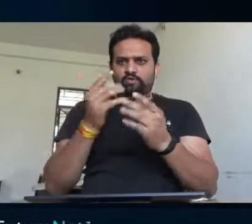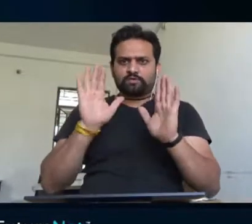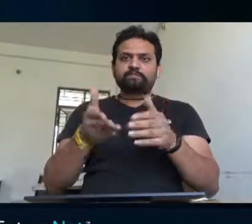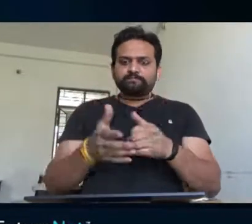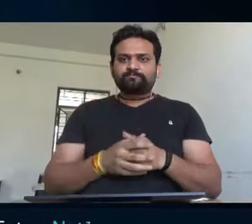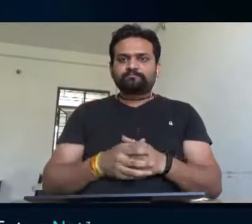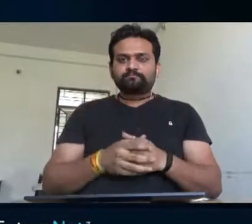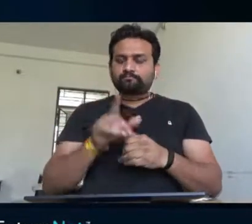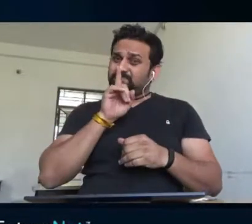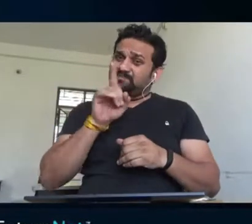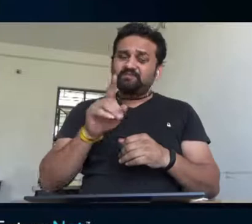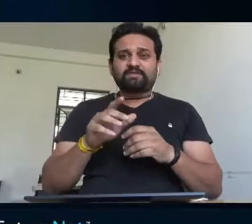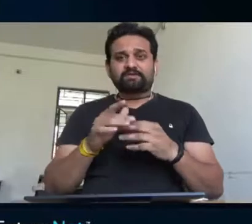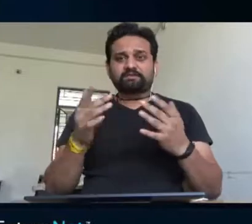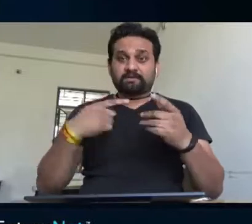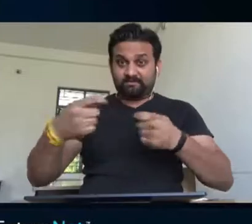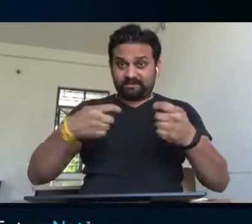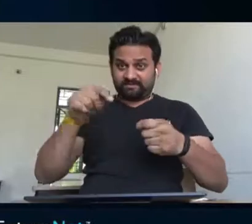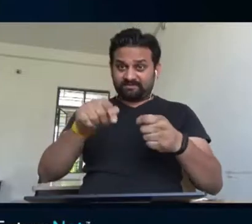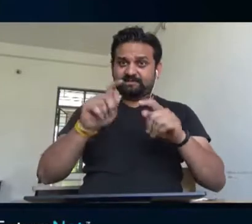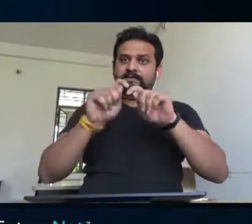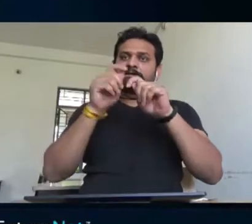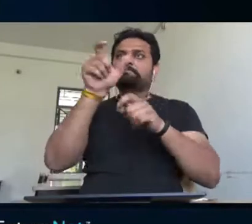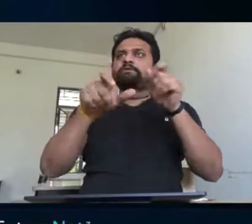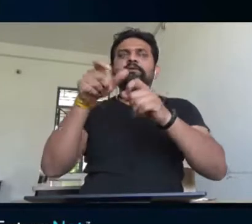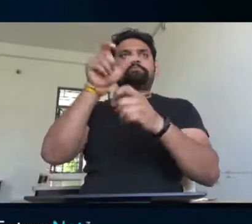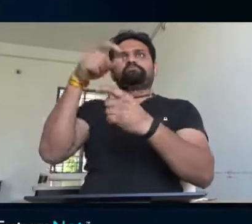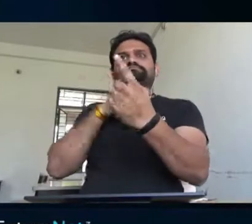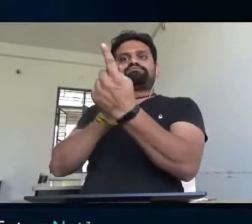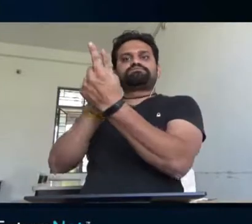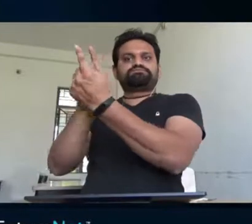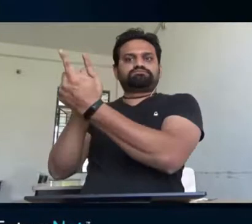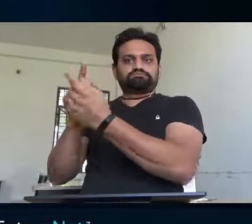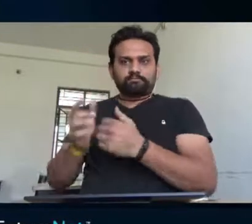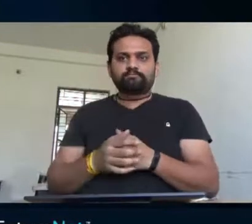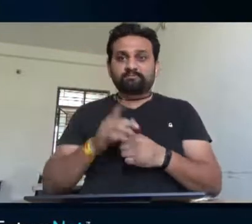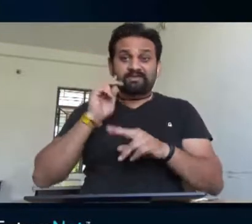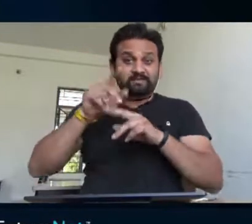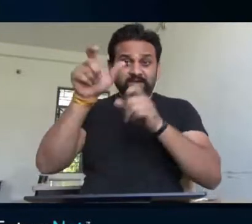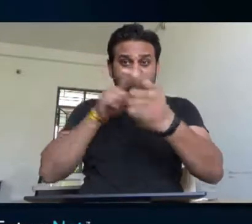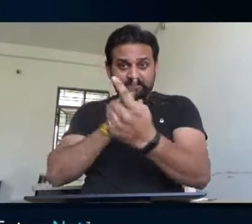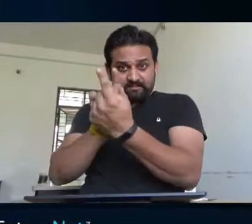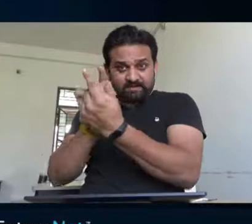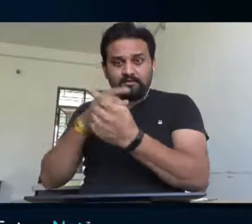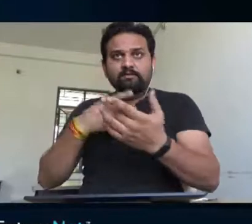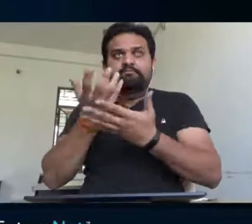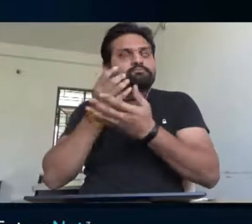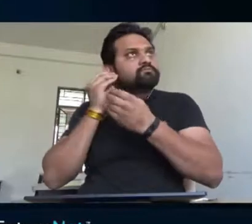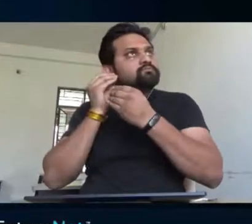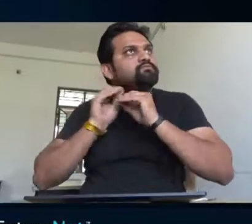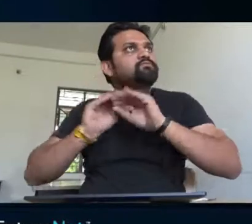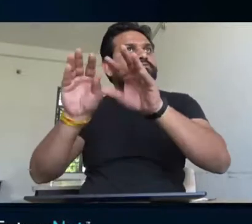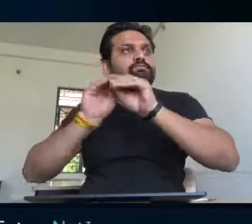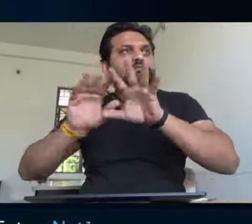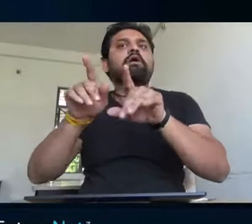it will ever be a business between people. And to meet the people, to get this message, to get the